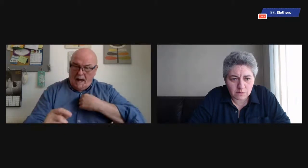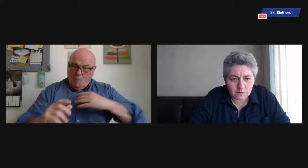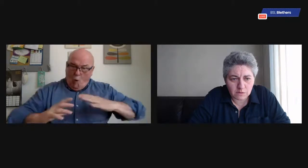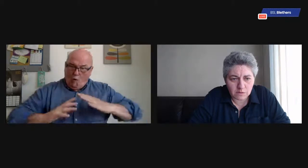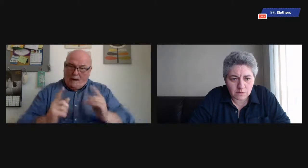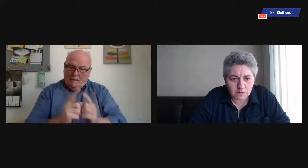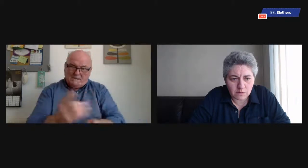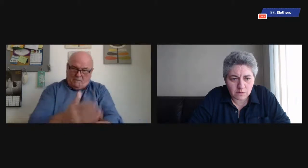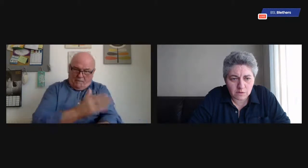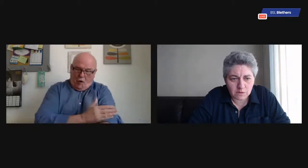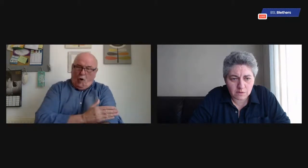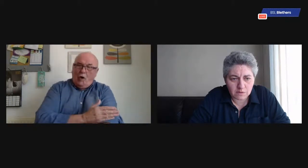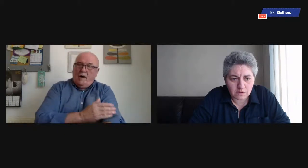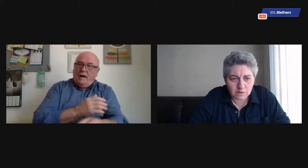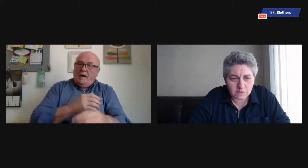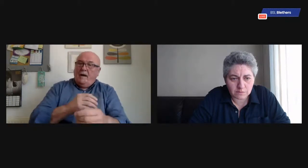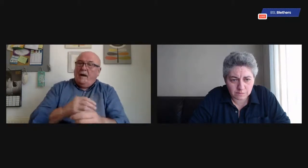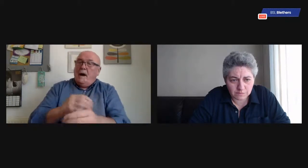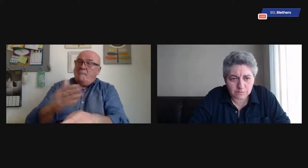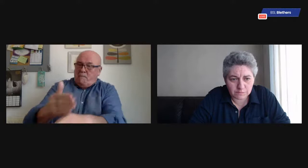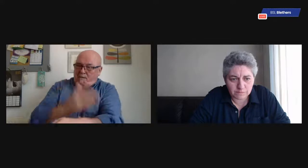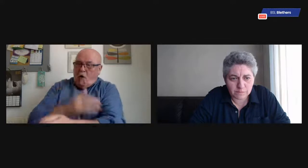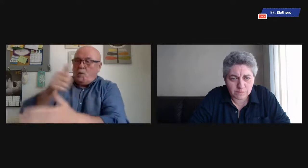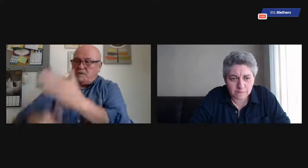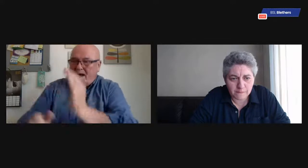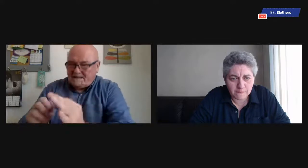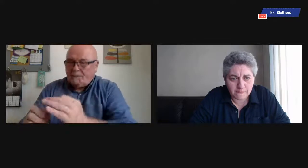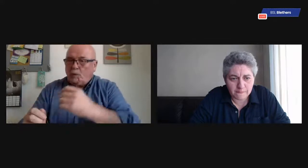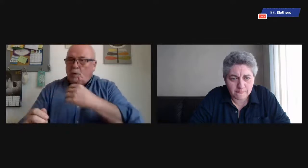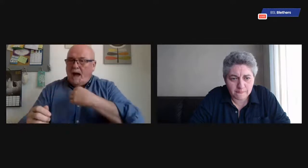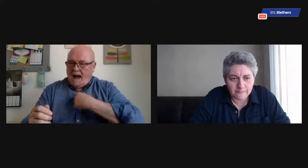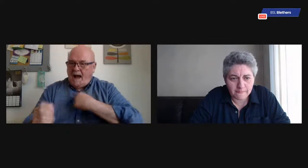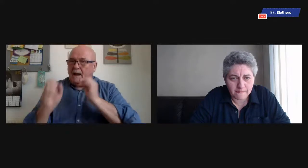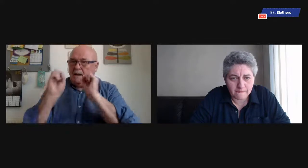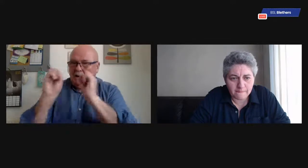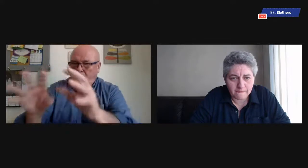if an interpreter that I've already met before,